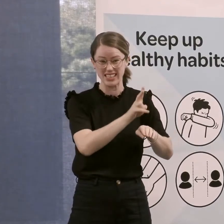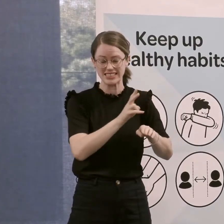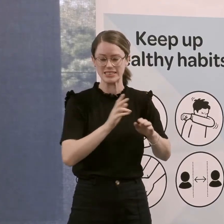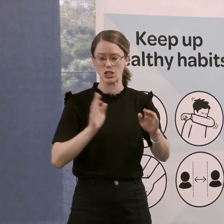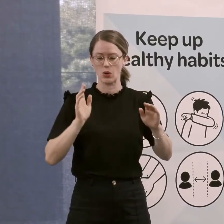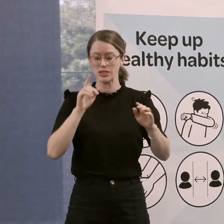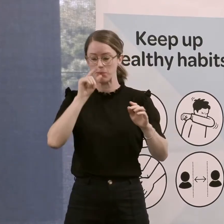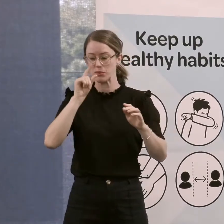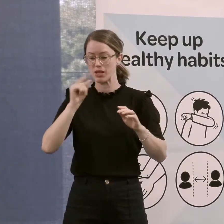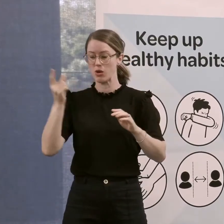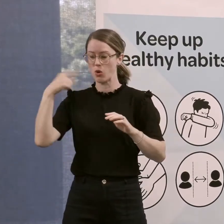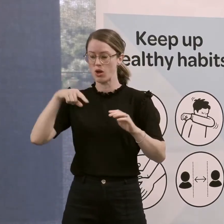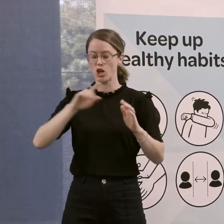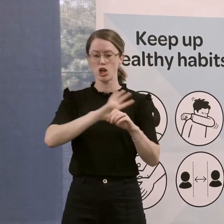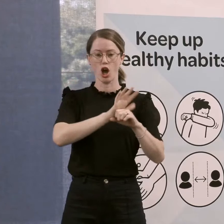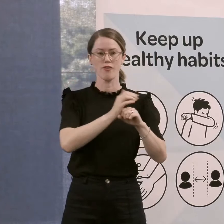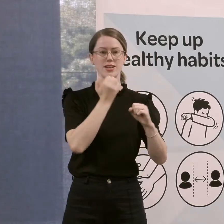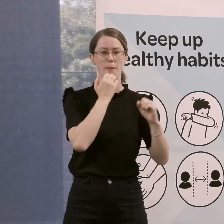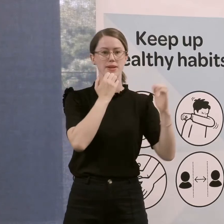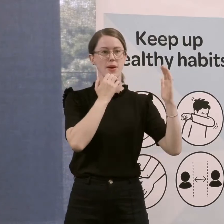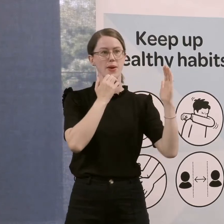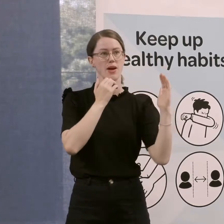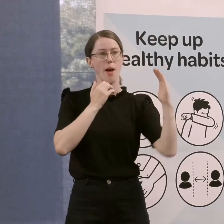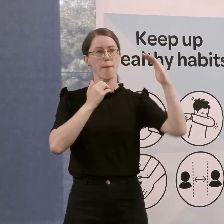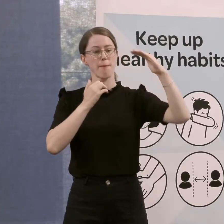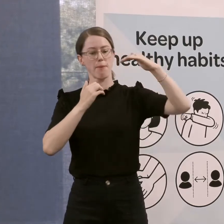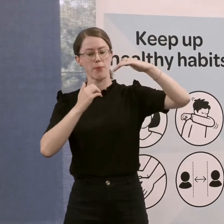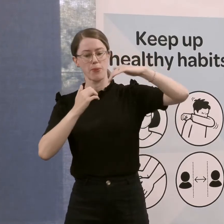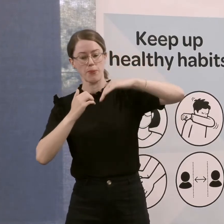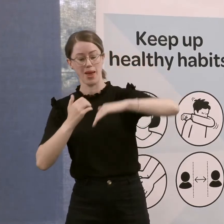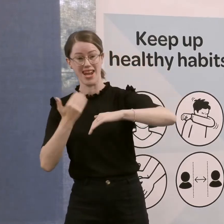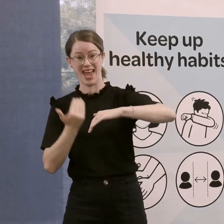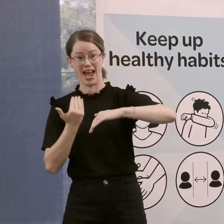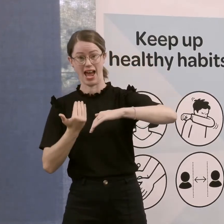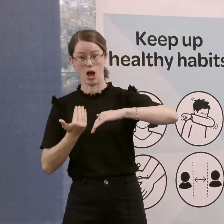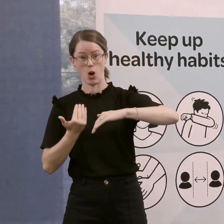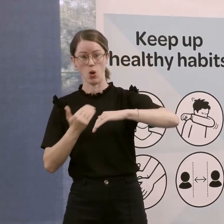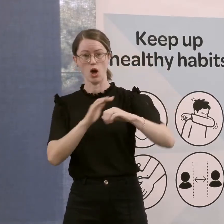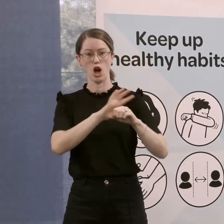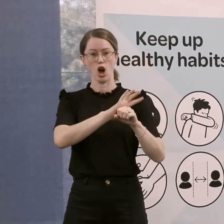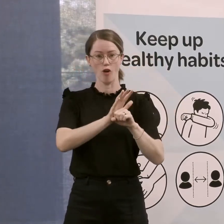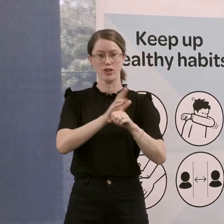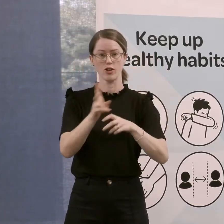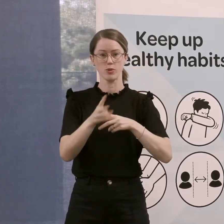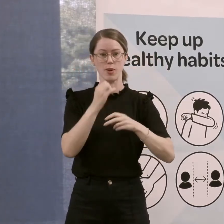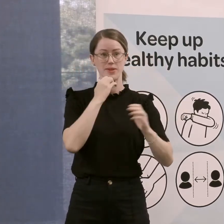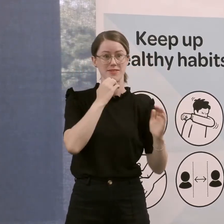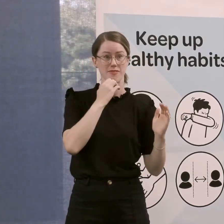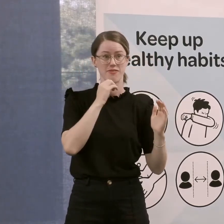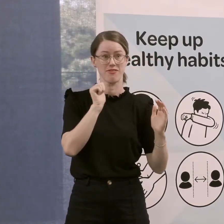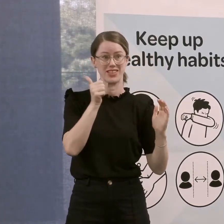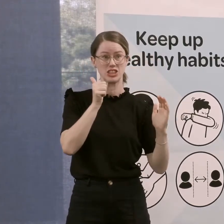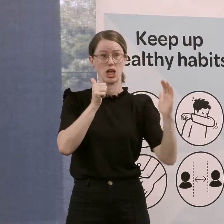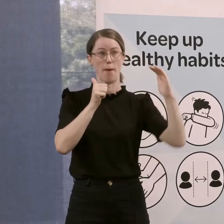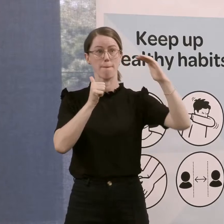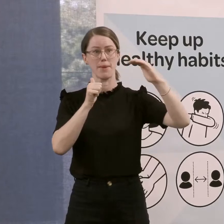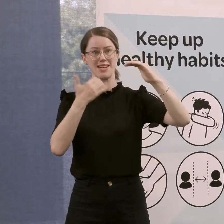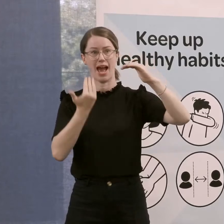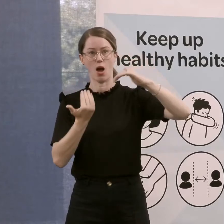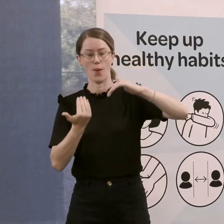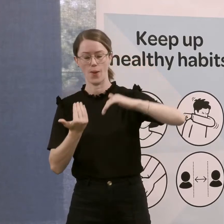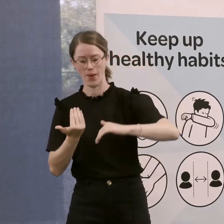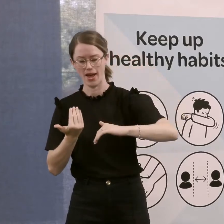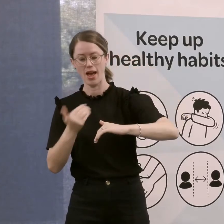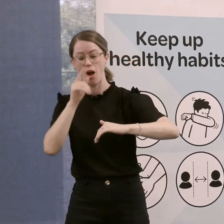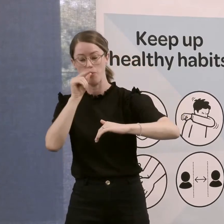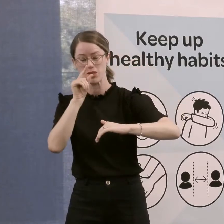probably reached the nadir, the bottoming out of both cases and hospitalisations from this outbreak,